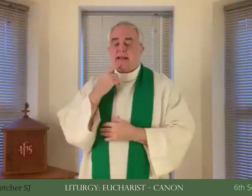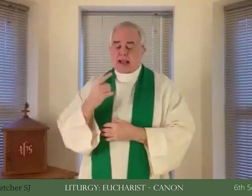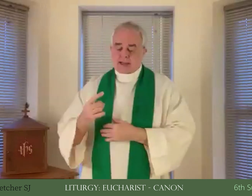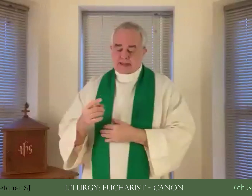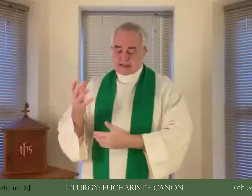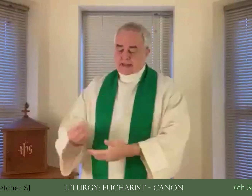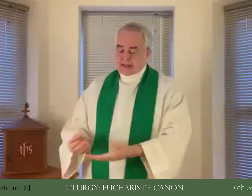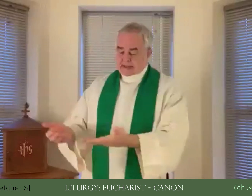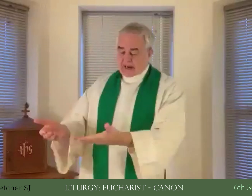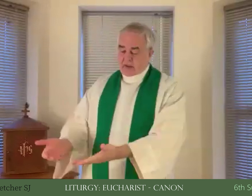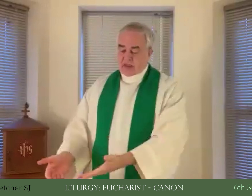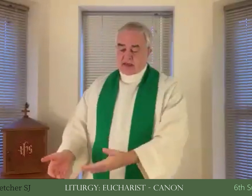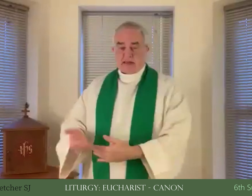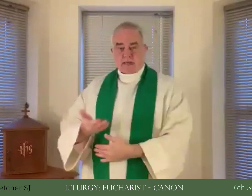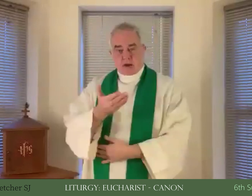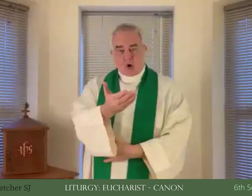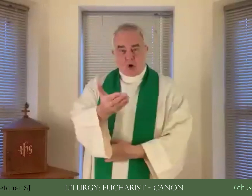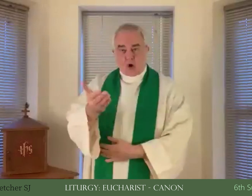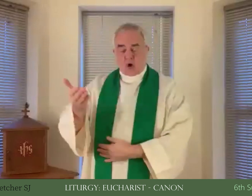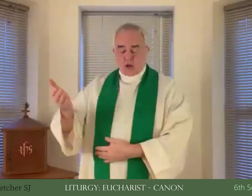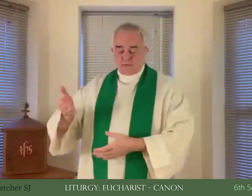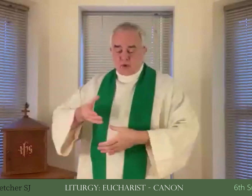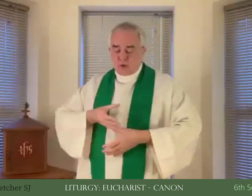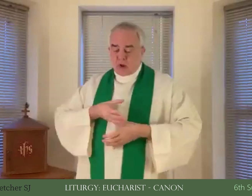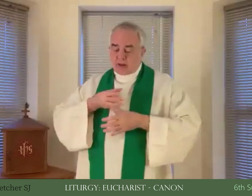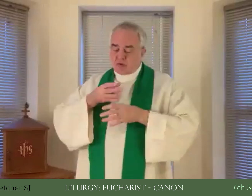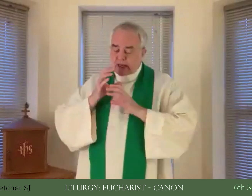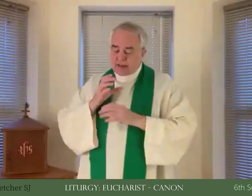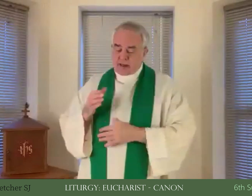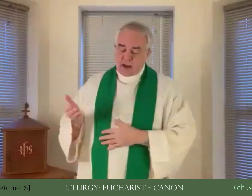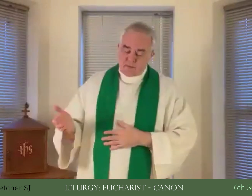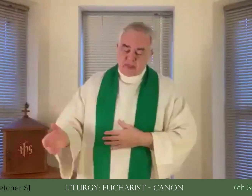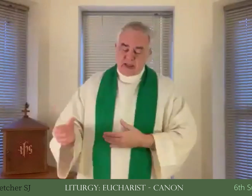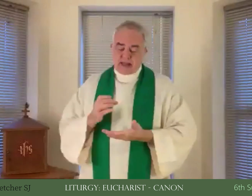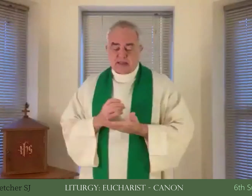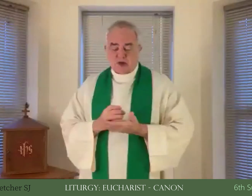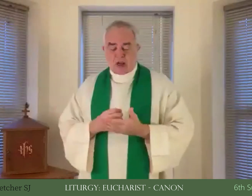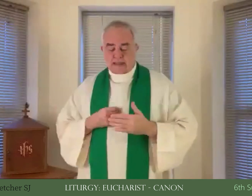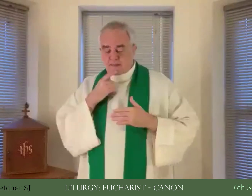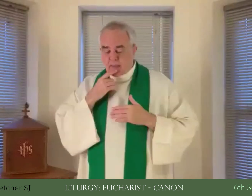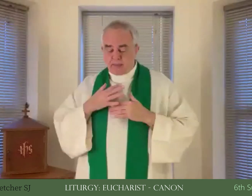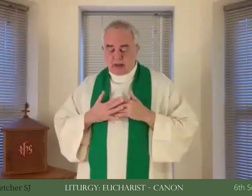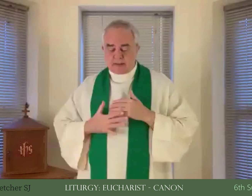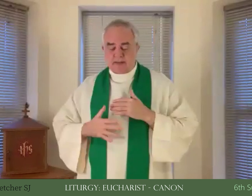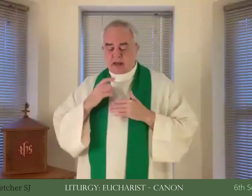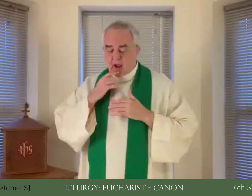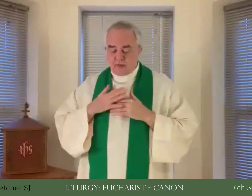said, take this, all of you, and drink. For this is the chalice of my blood, the